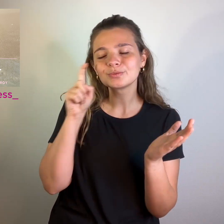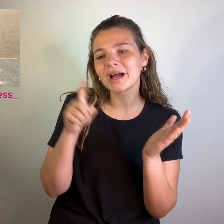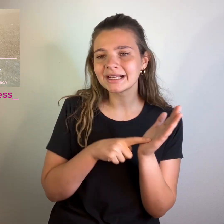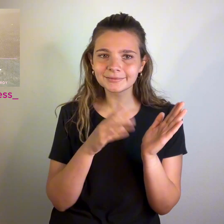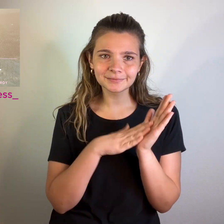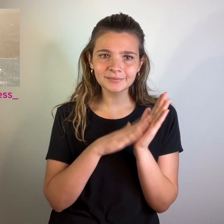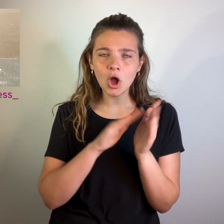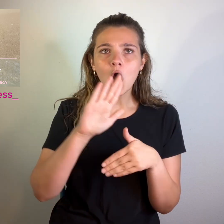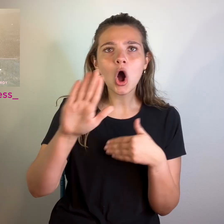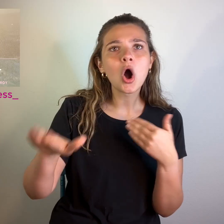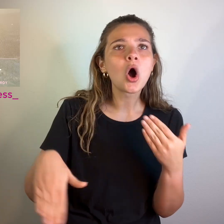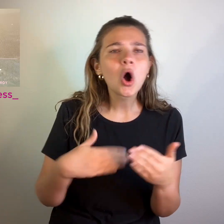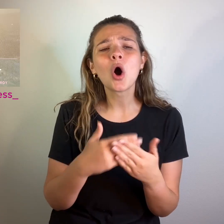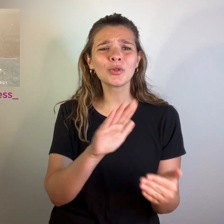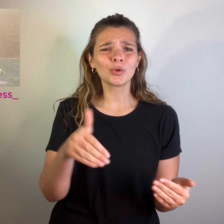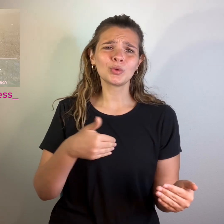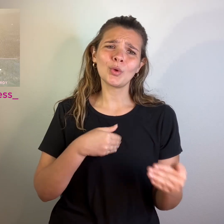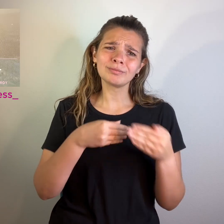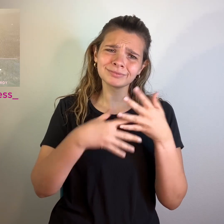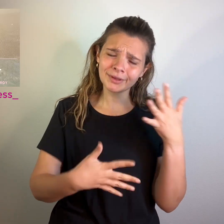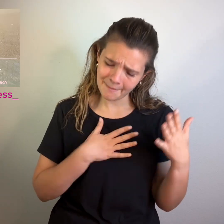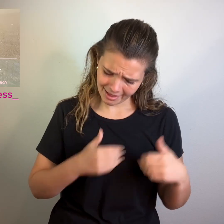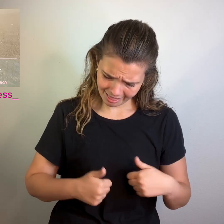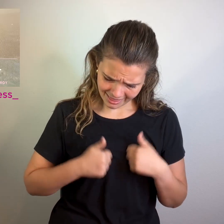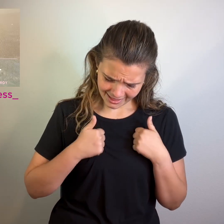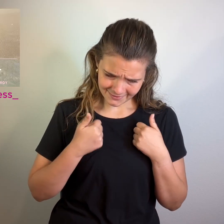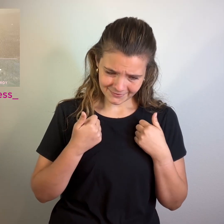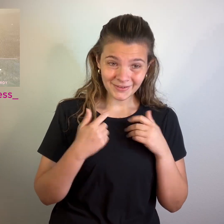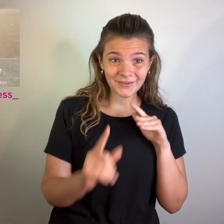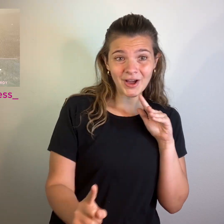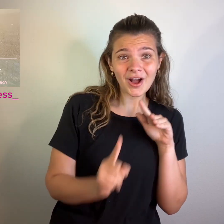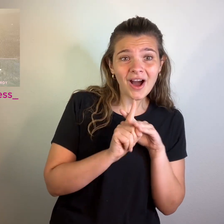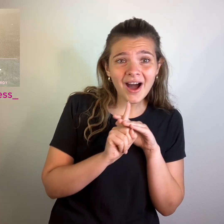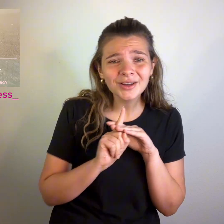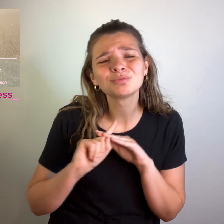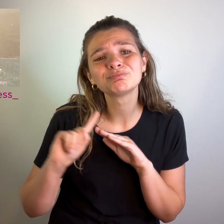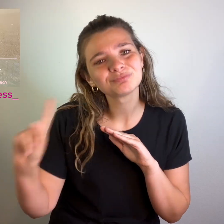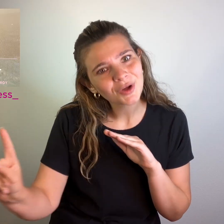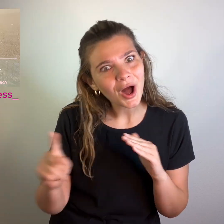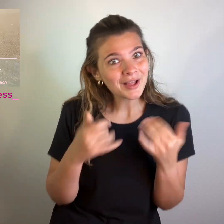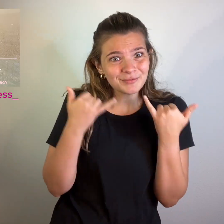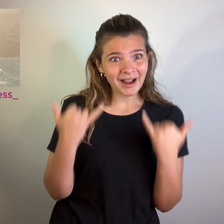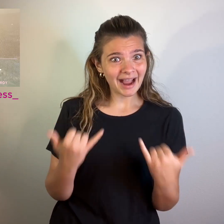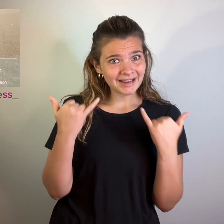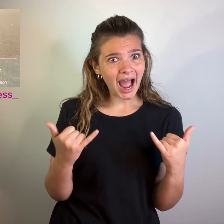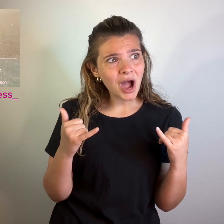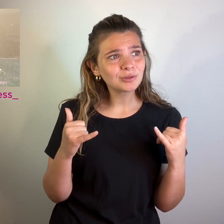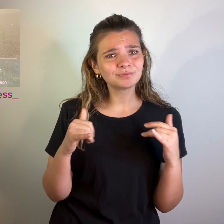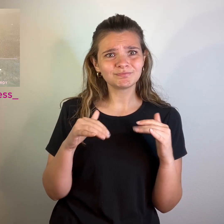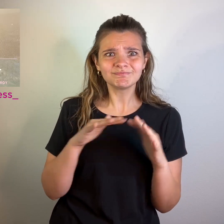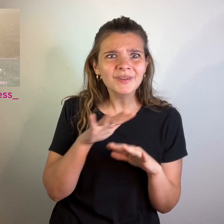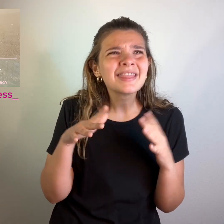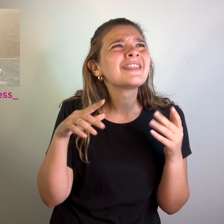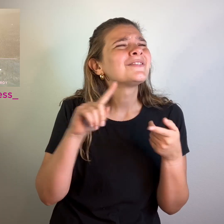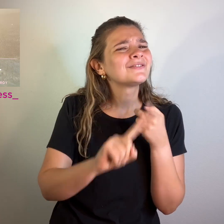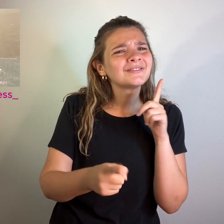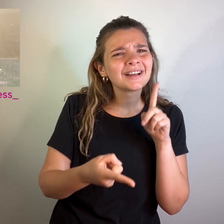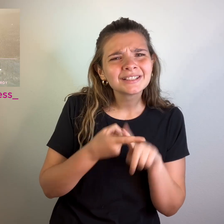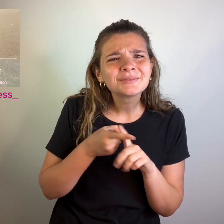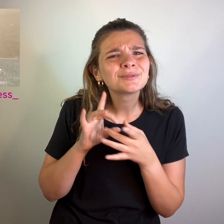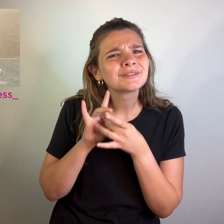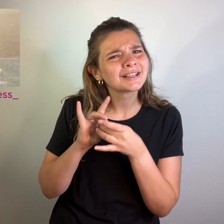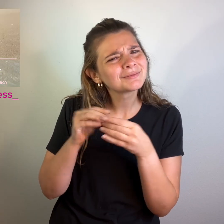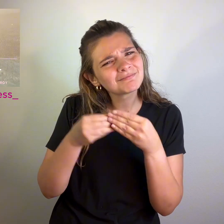to every single soul in my life who has come, who has gone, who is here right now, and the friendships, the